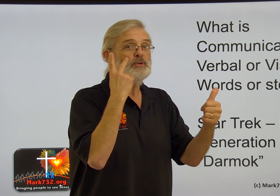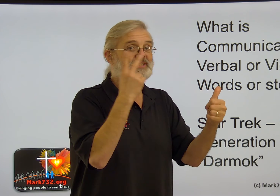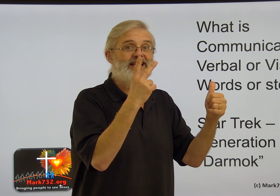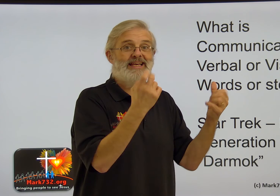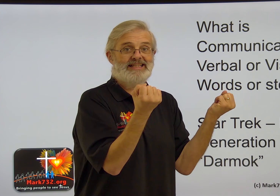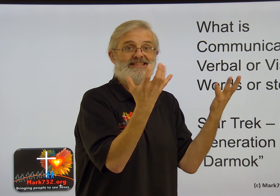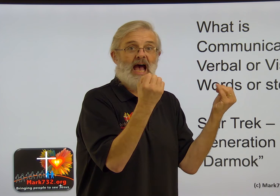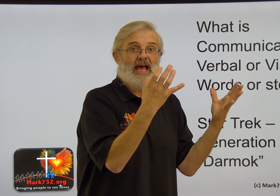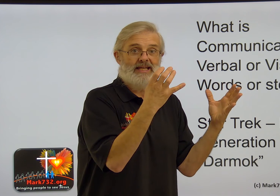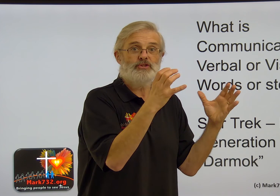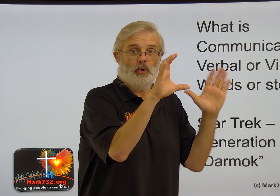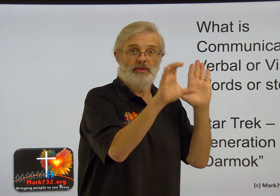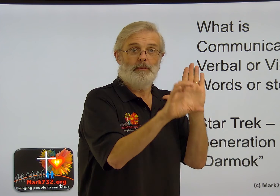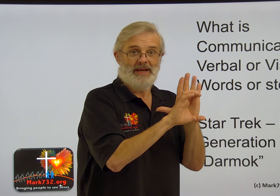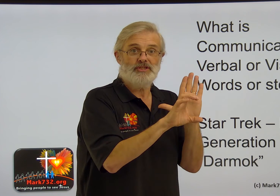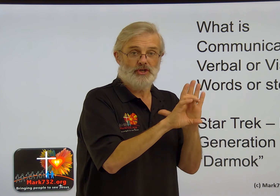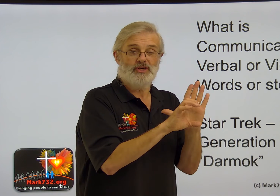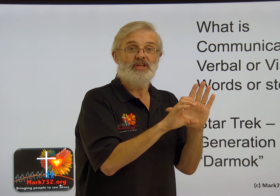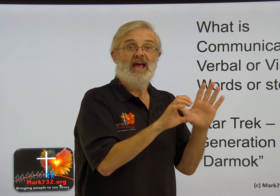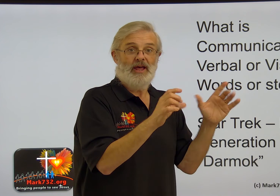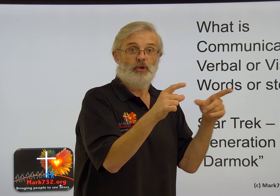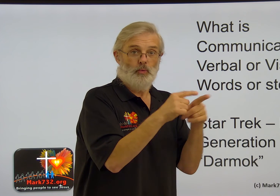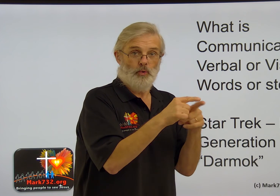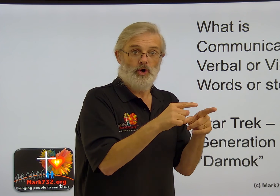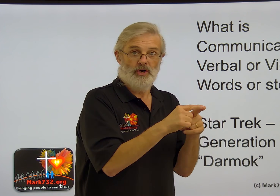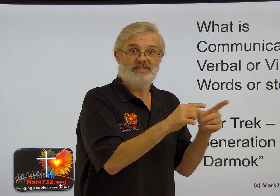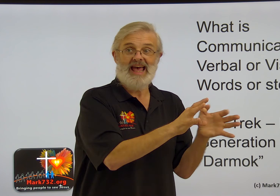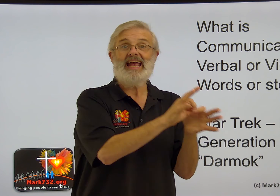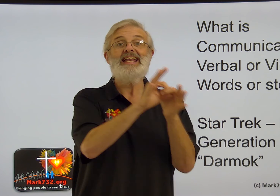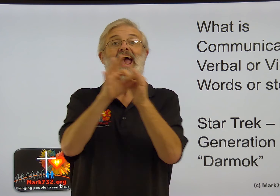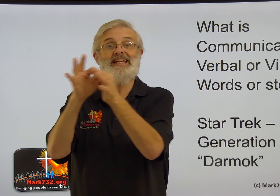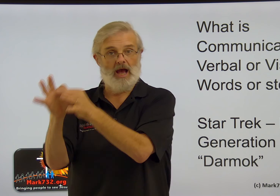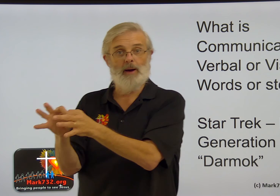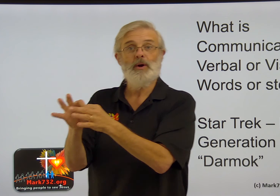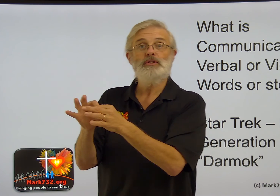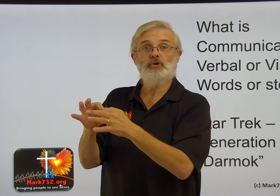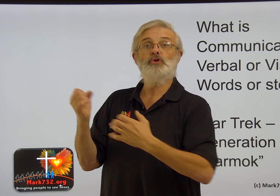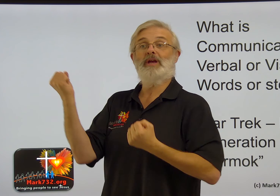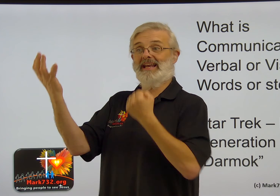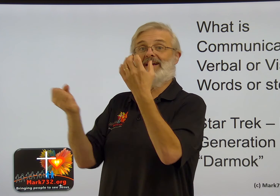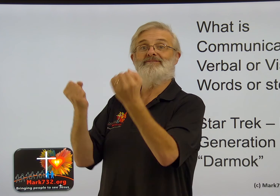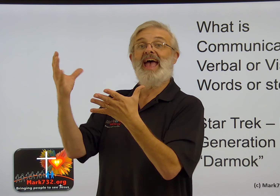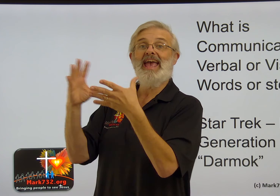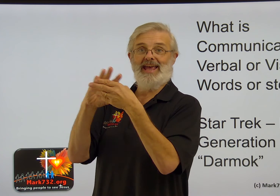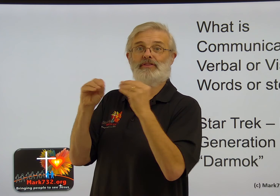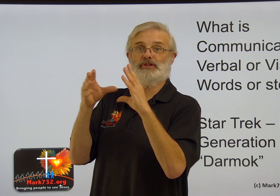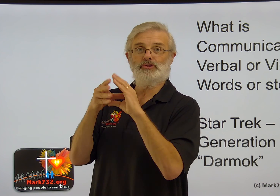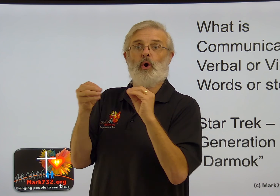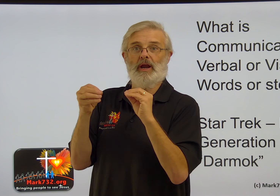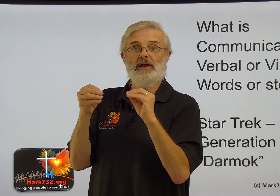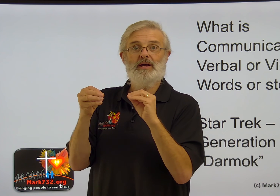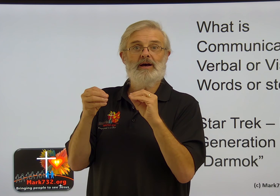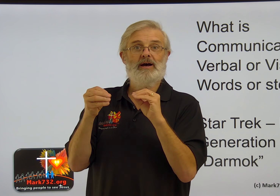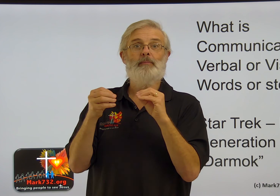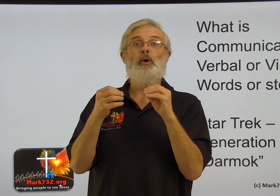see the signs or the pictures and the words that connect up so you can convey the story. But when you